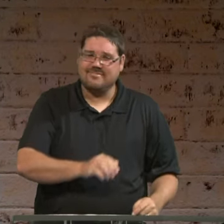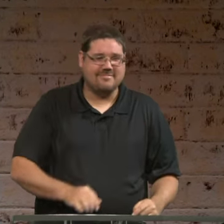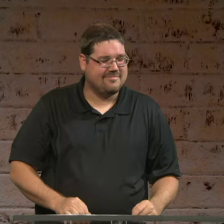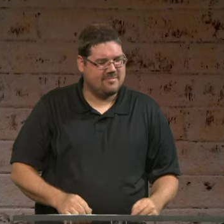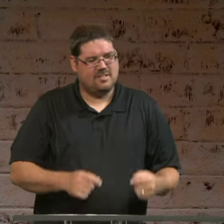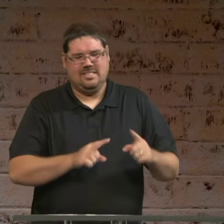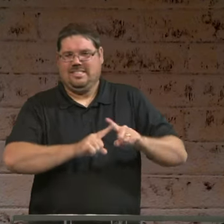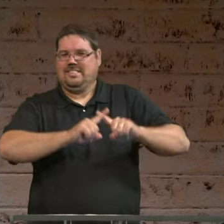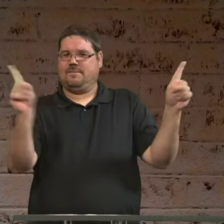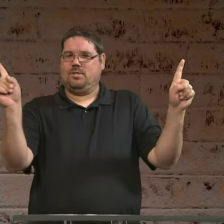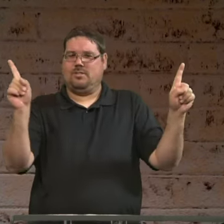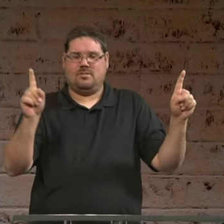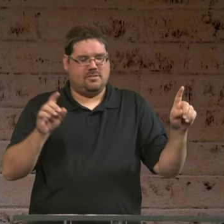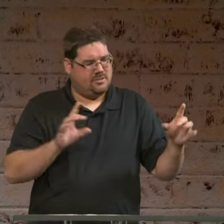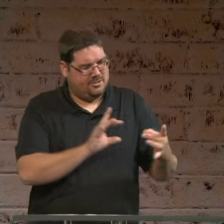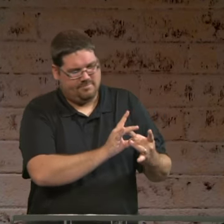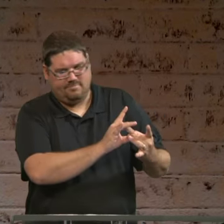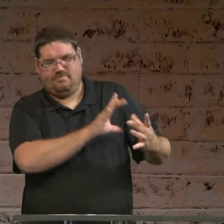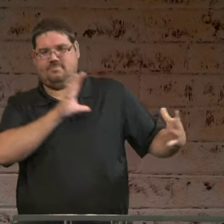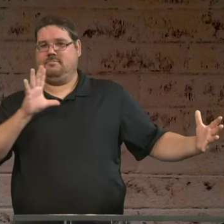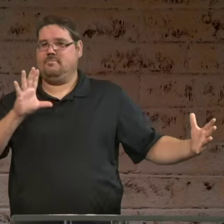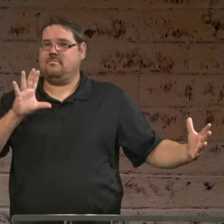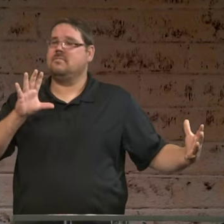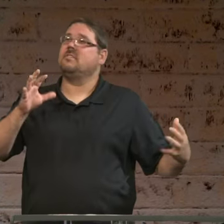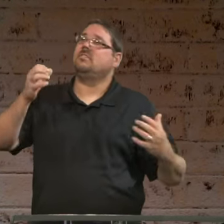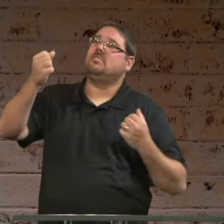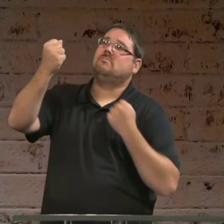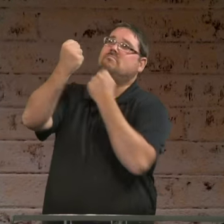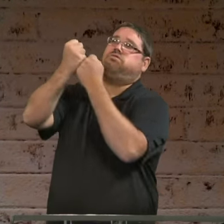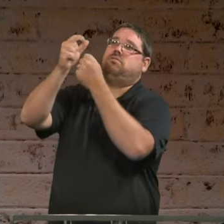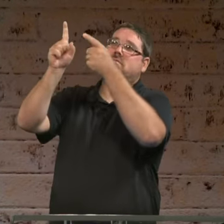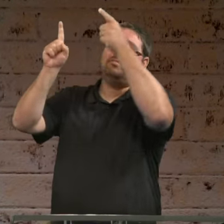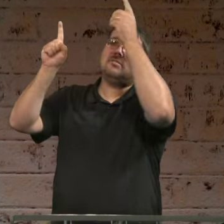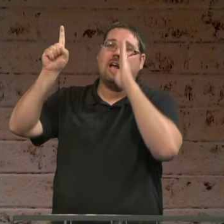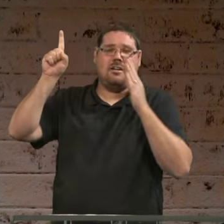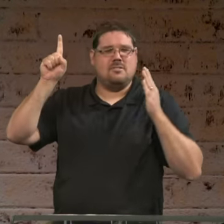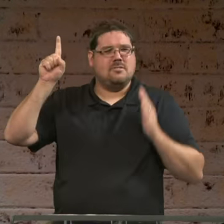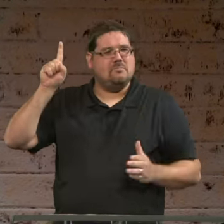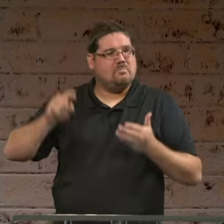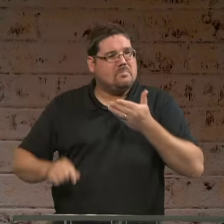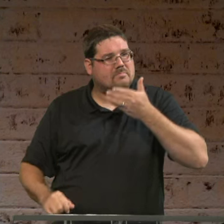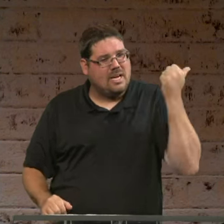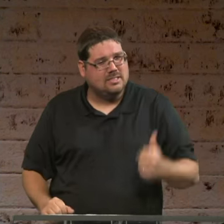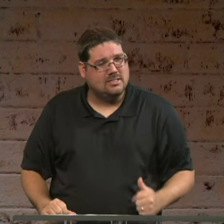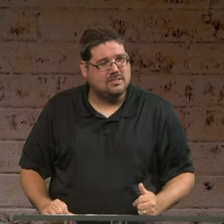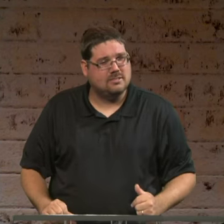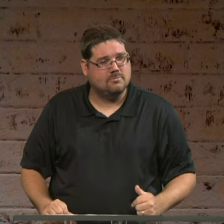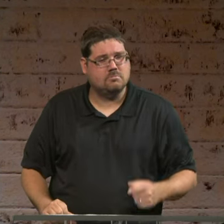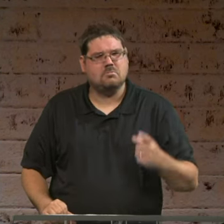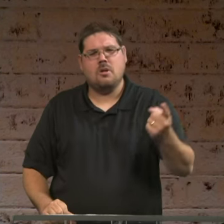we ever cooperate with those kind of wicked people? We need to disassociate ourselves from them